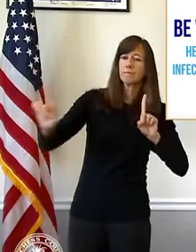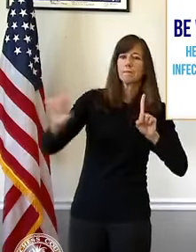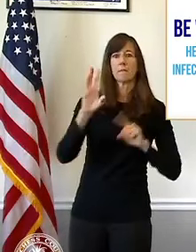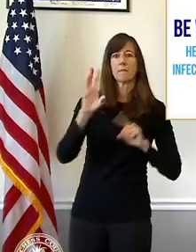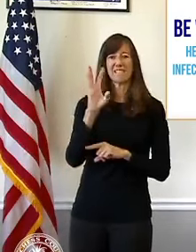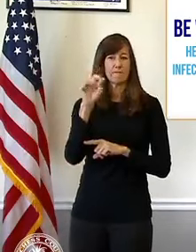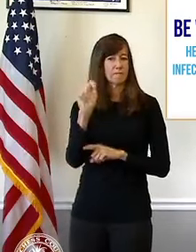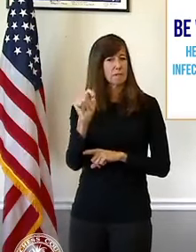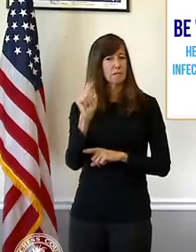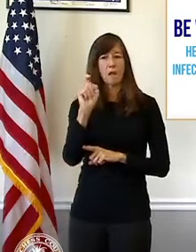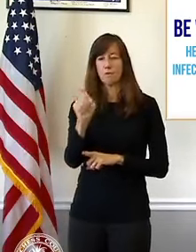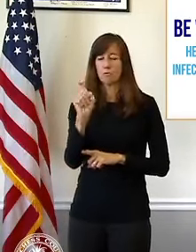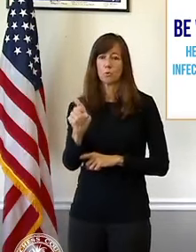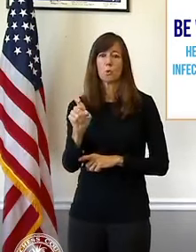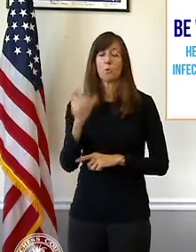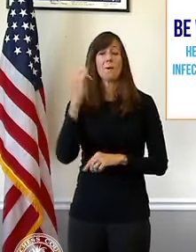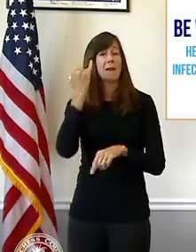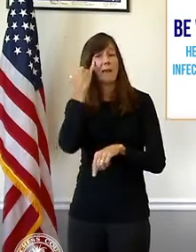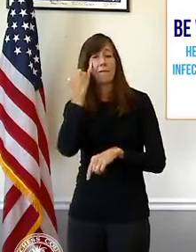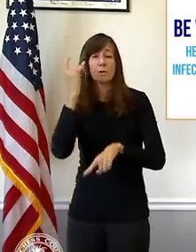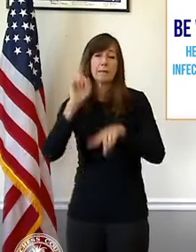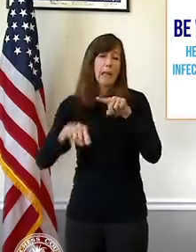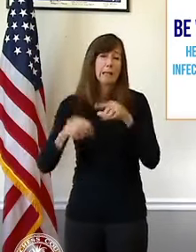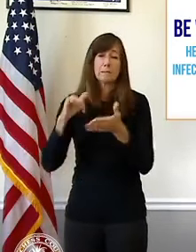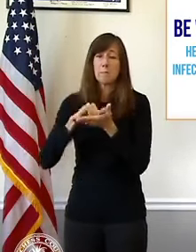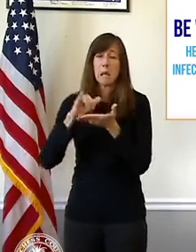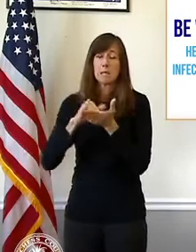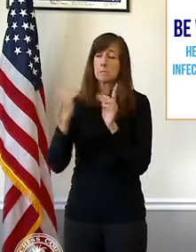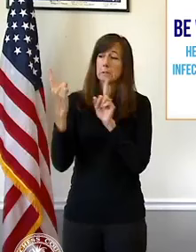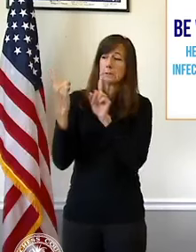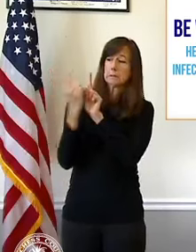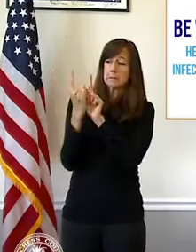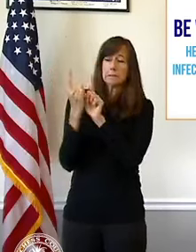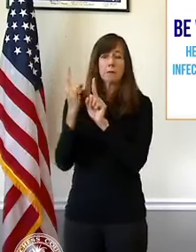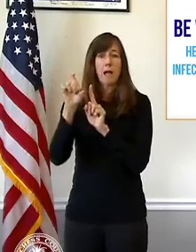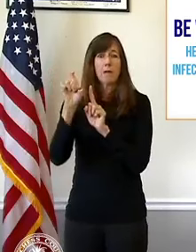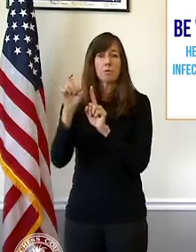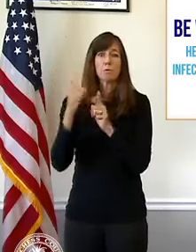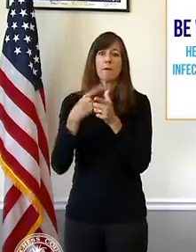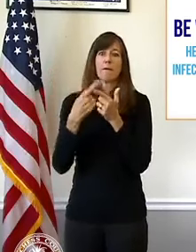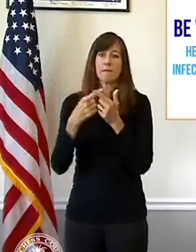certainly when it's necessary and appropriate, wear a face mask, wear a face covering.